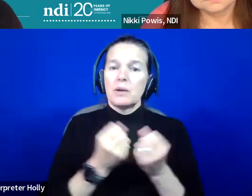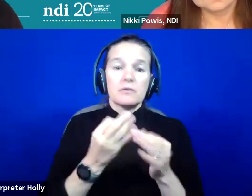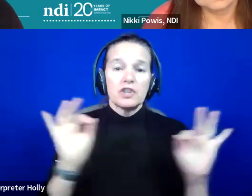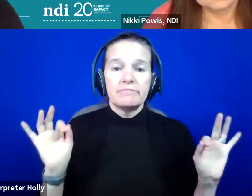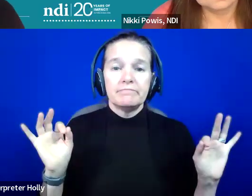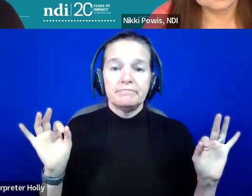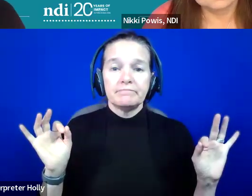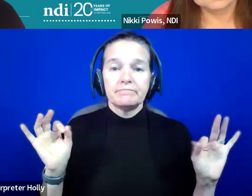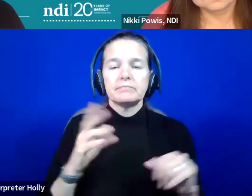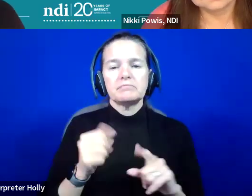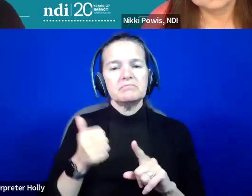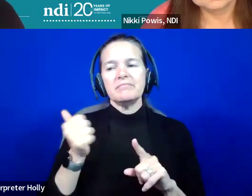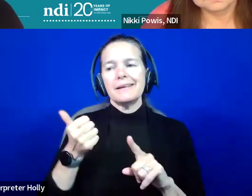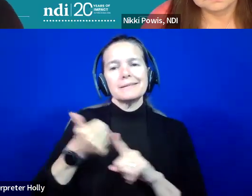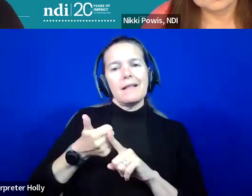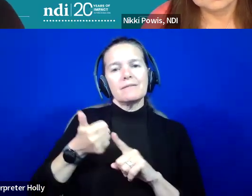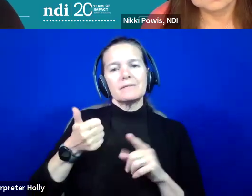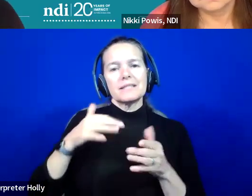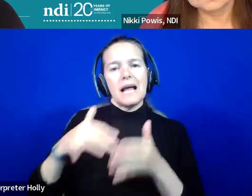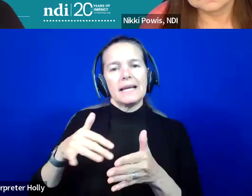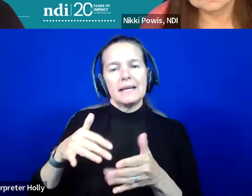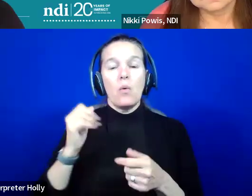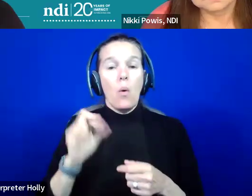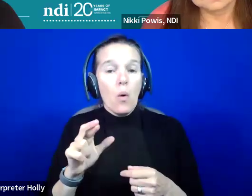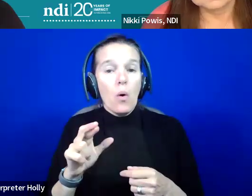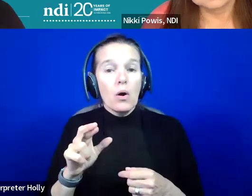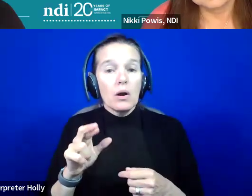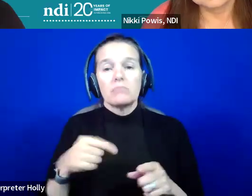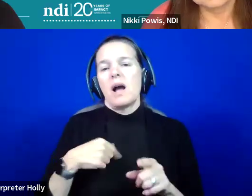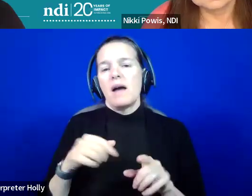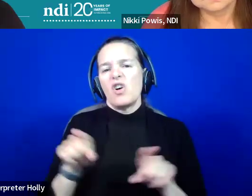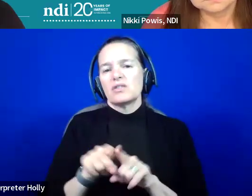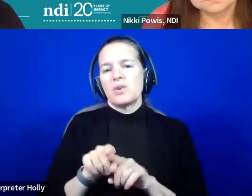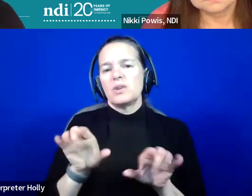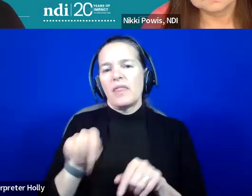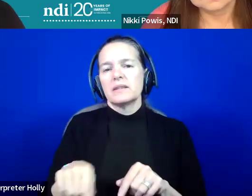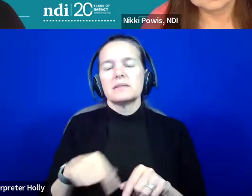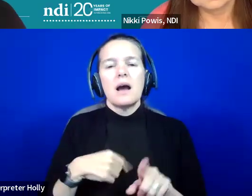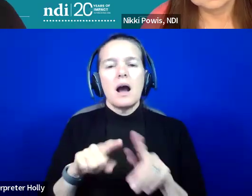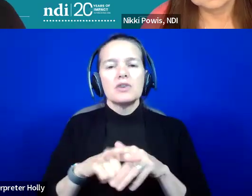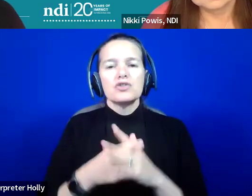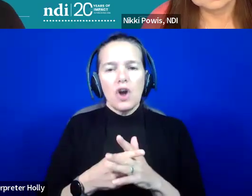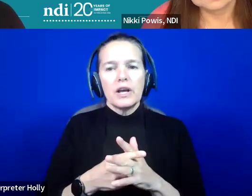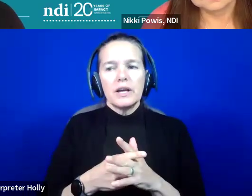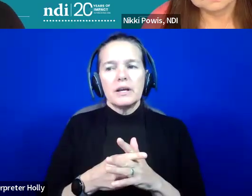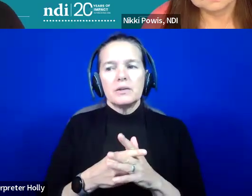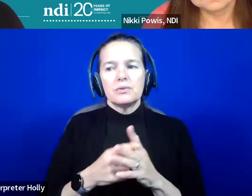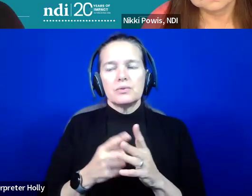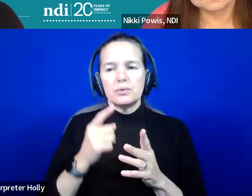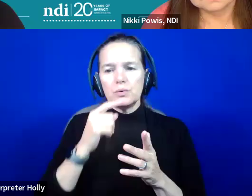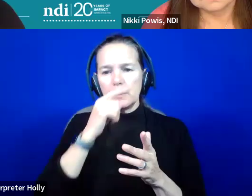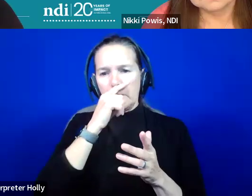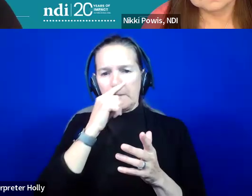and it's kind of like a self-study. So, or if you haven't, I've done this as well, where I started to get very granular with